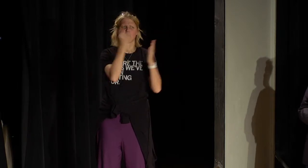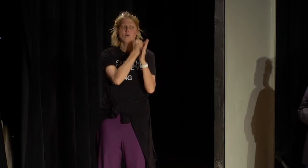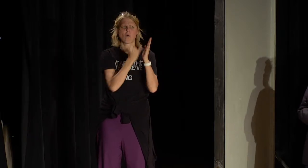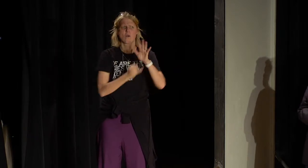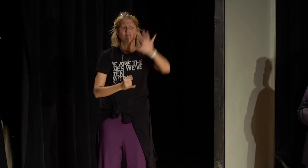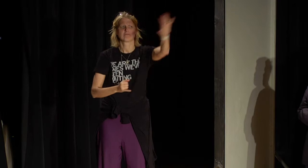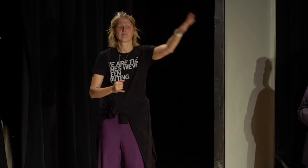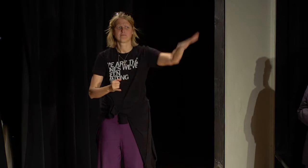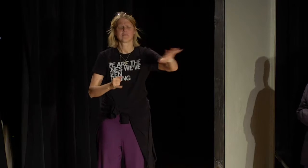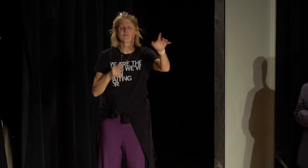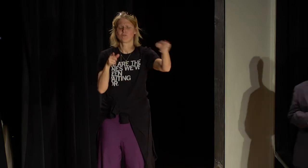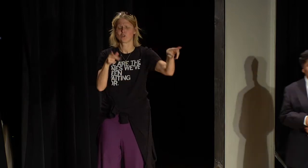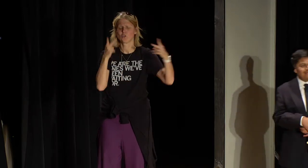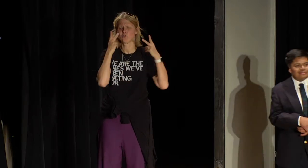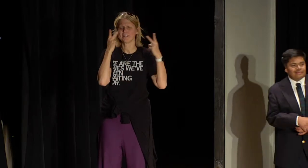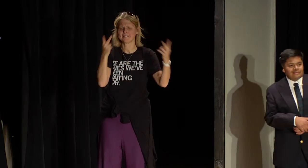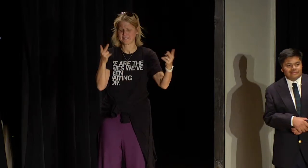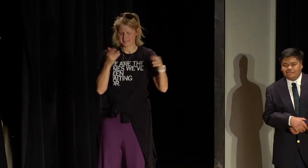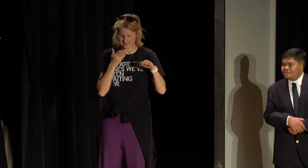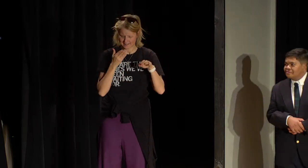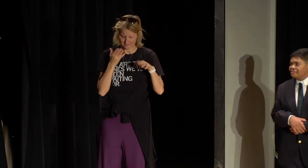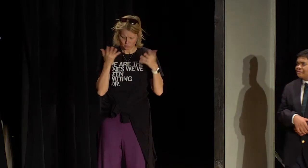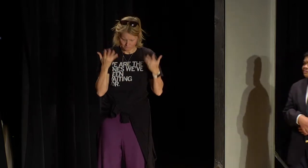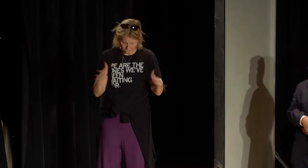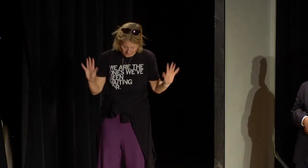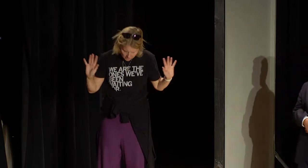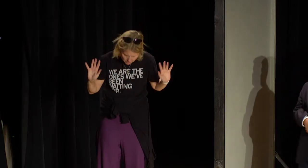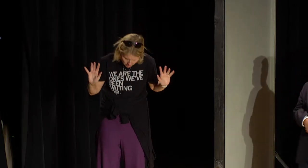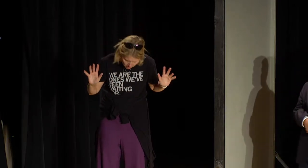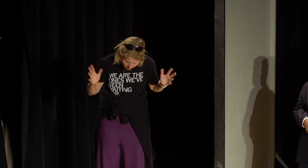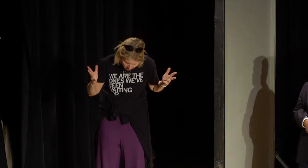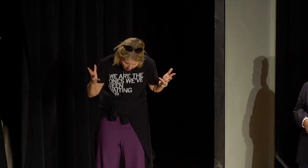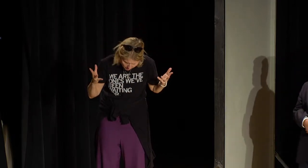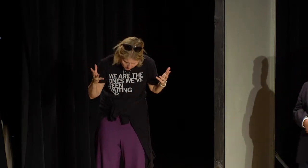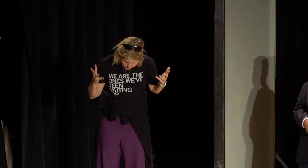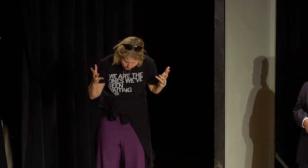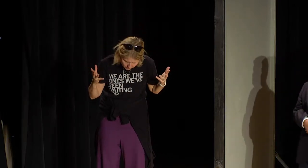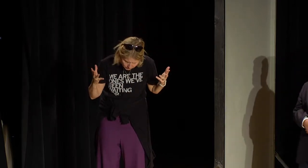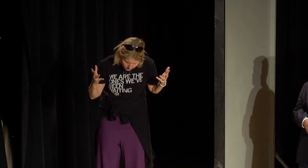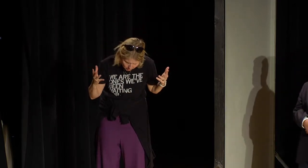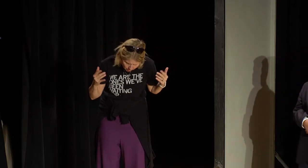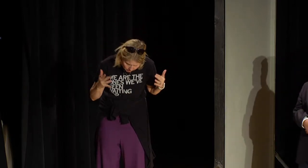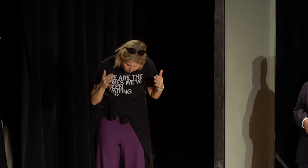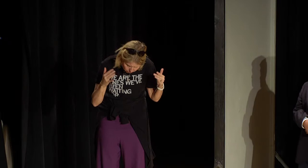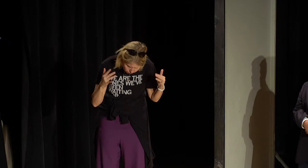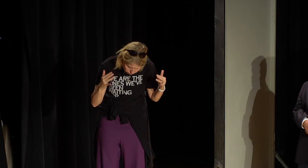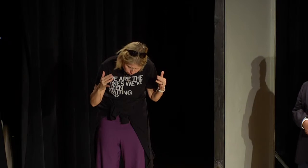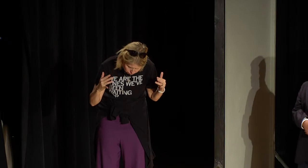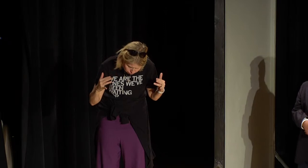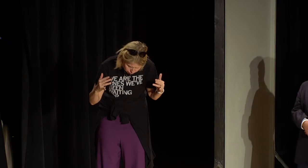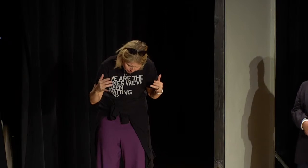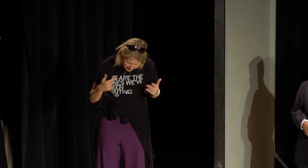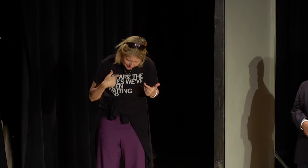has some beautiful artwork out in the lobby area that you can go and see when we're done here. Let me